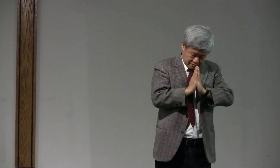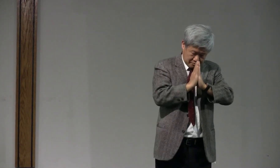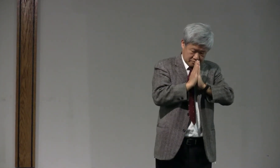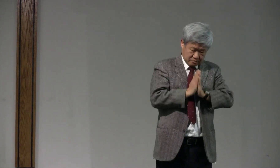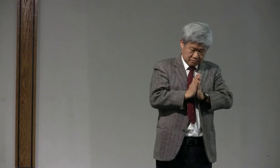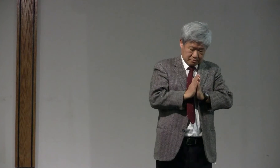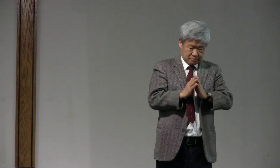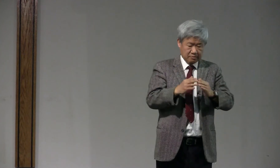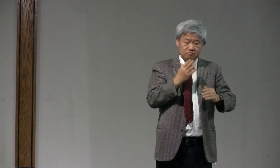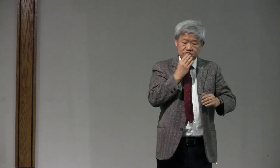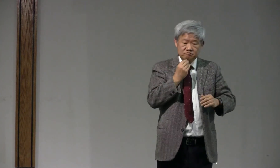prayed.